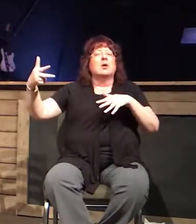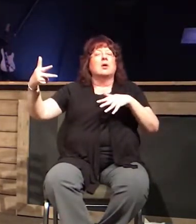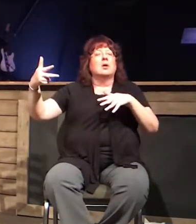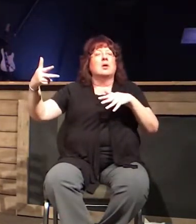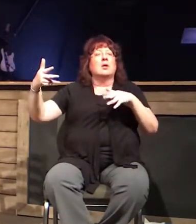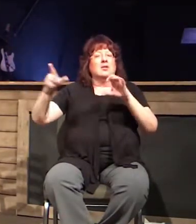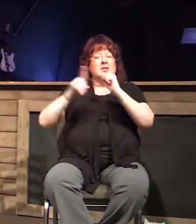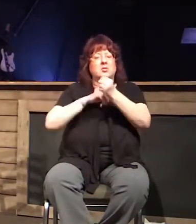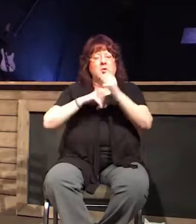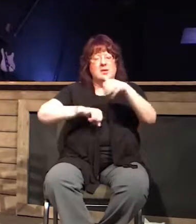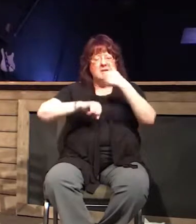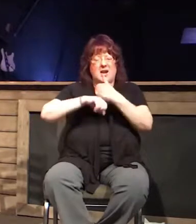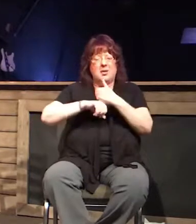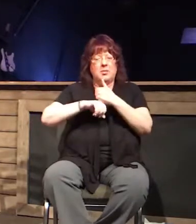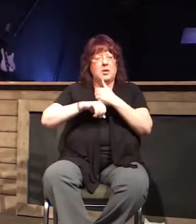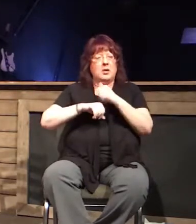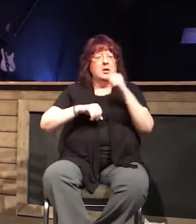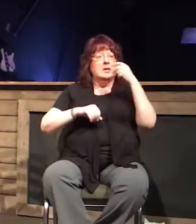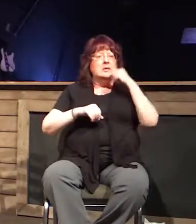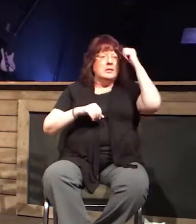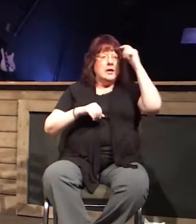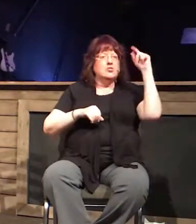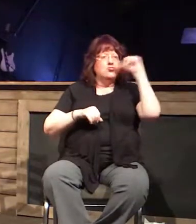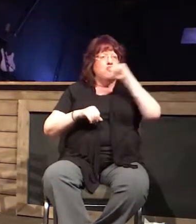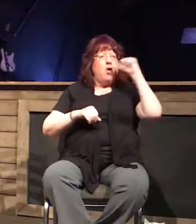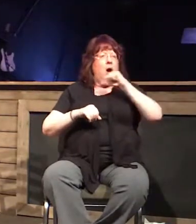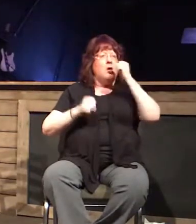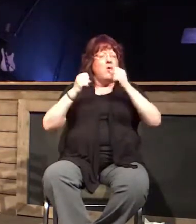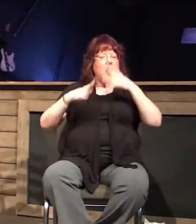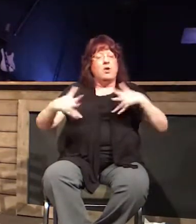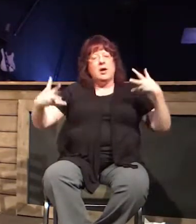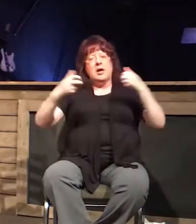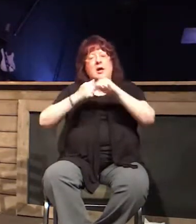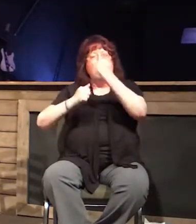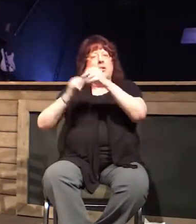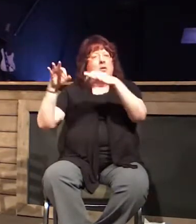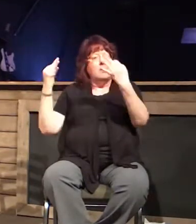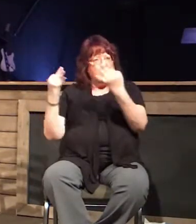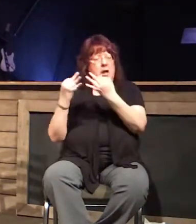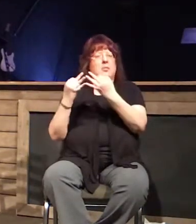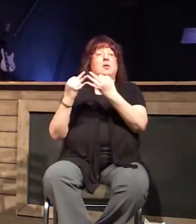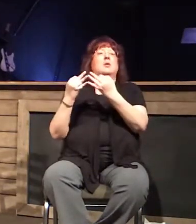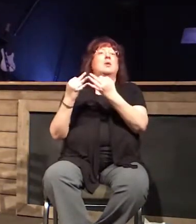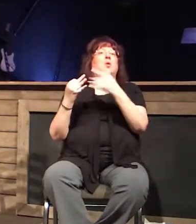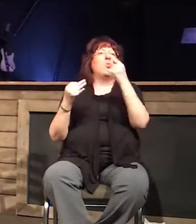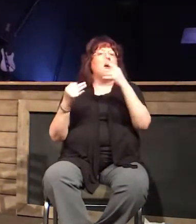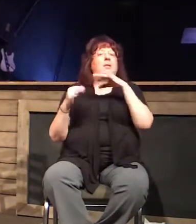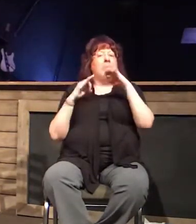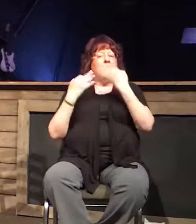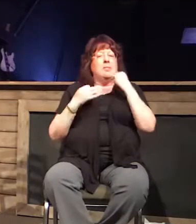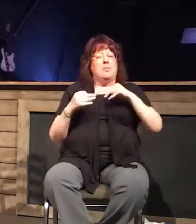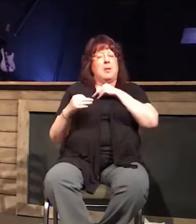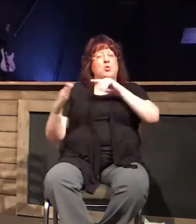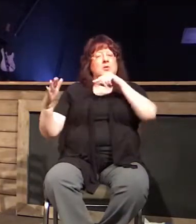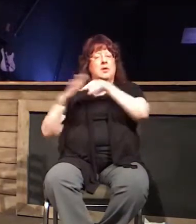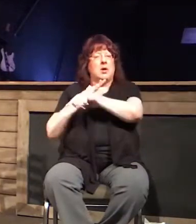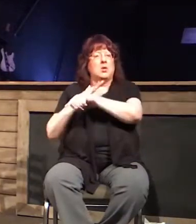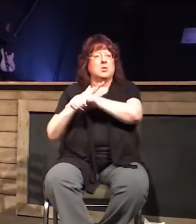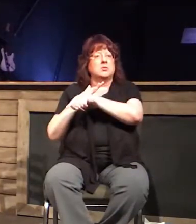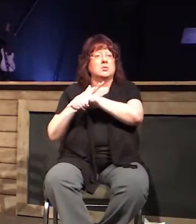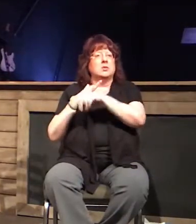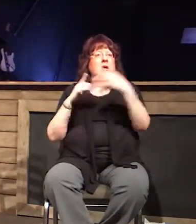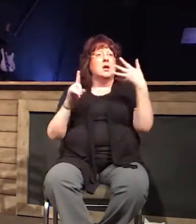whole scene was set up to where there was a teenage drunk driver. He hit another family, and one of the members of that family was killed.